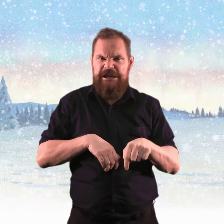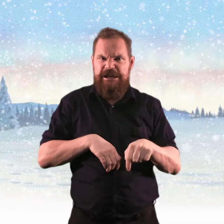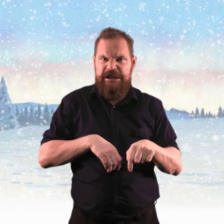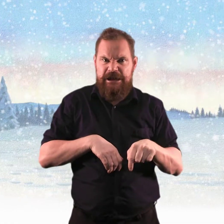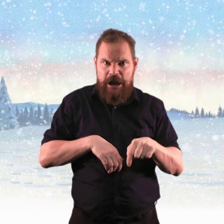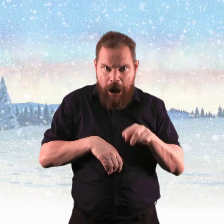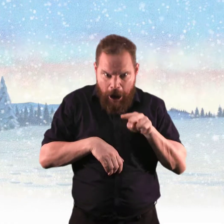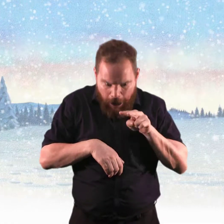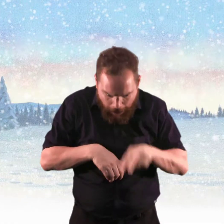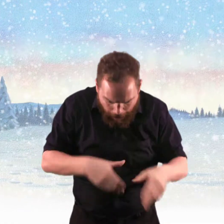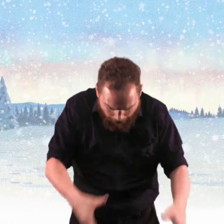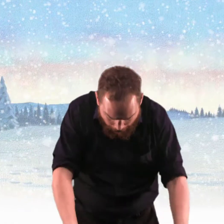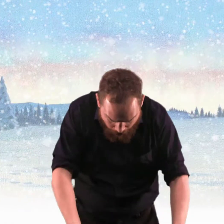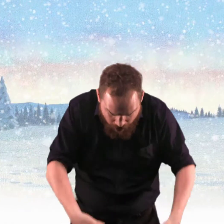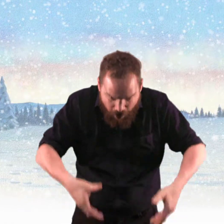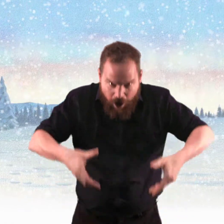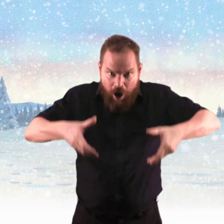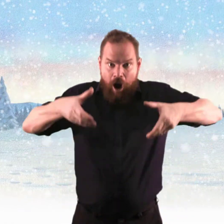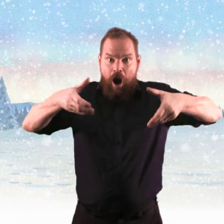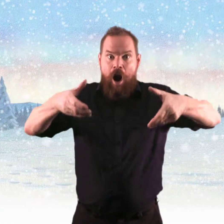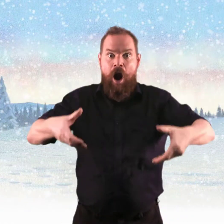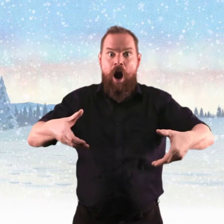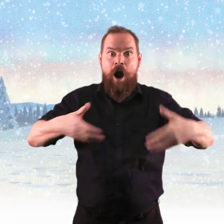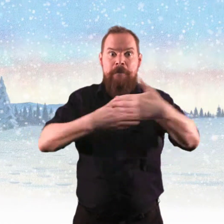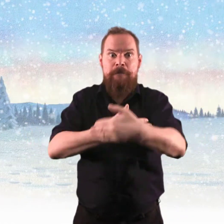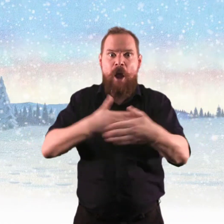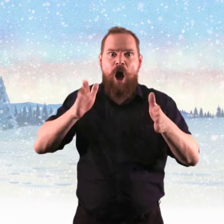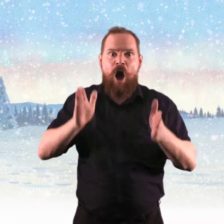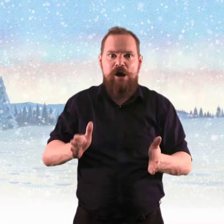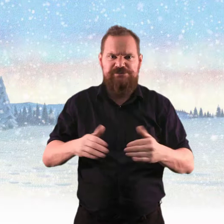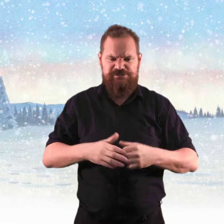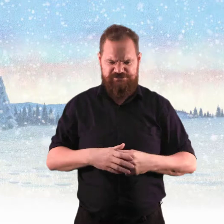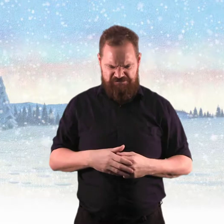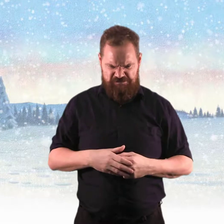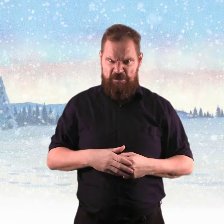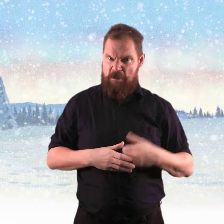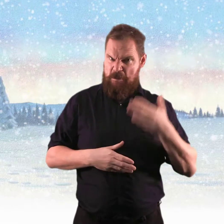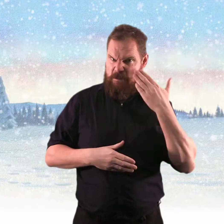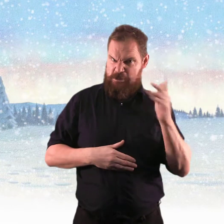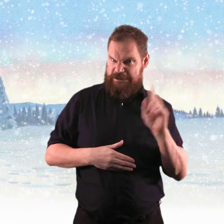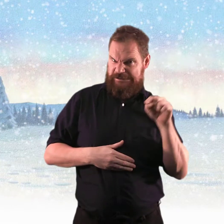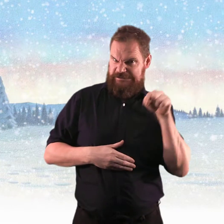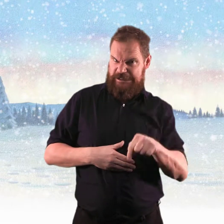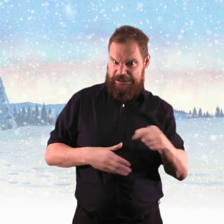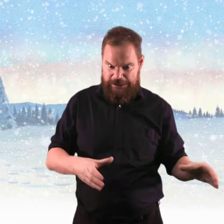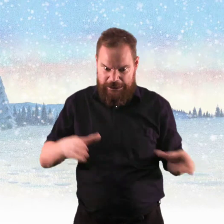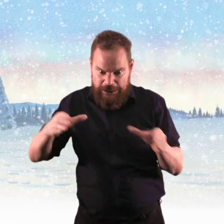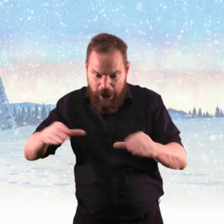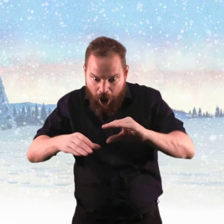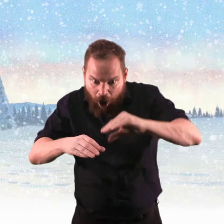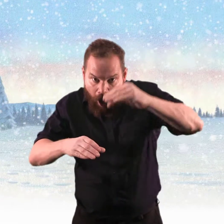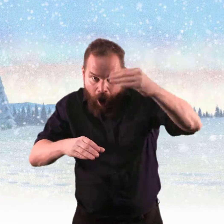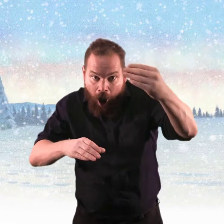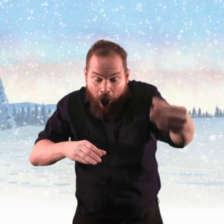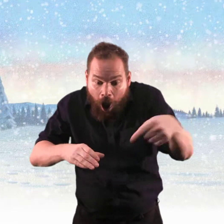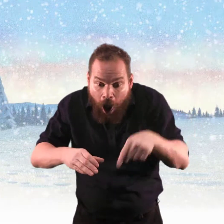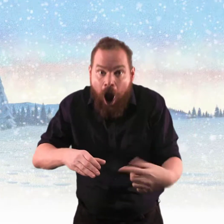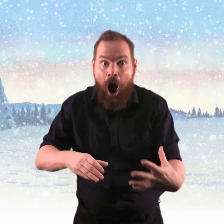on, what's this? He pulled out an old shoebox from under the floor. He didn't know what was inside.